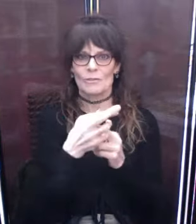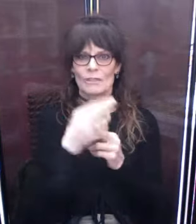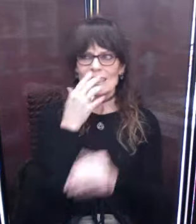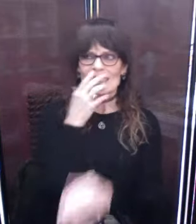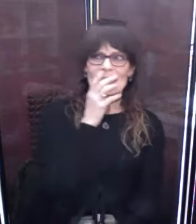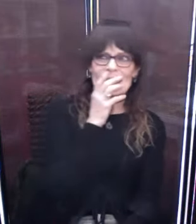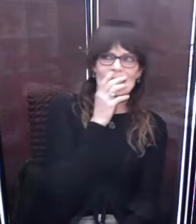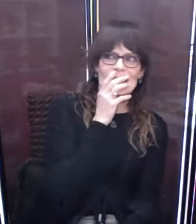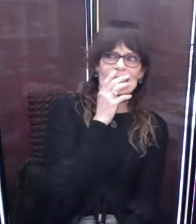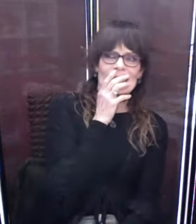here. Hey, Jim.